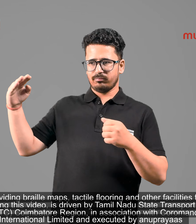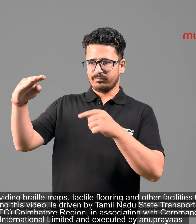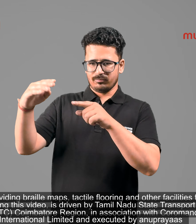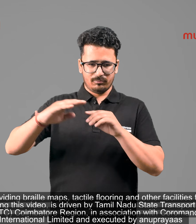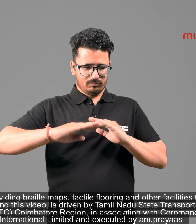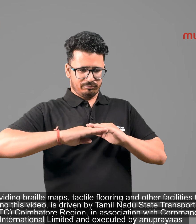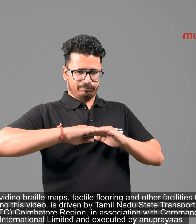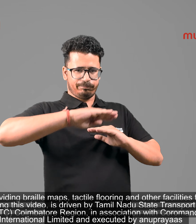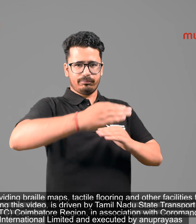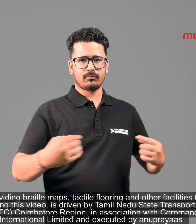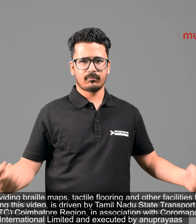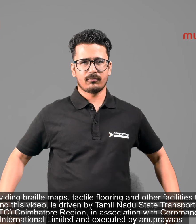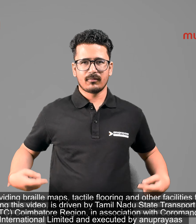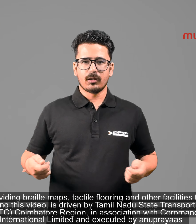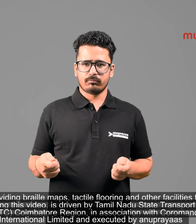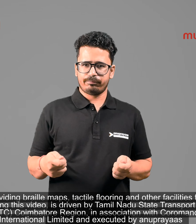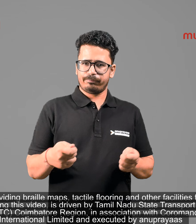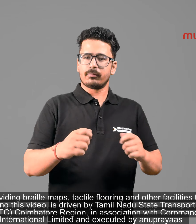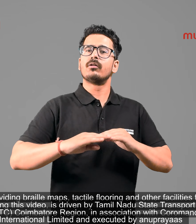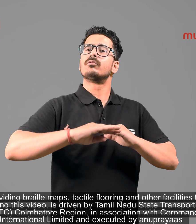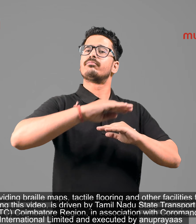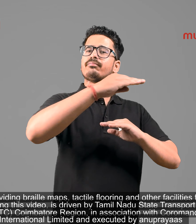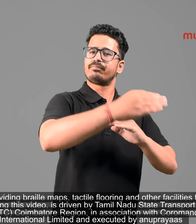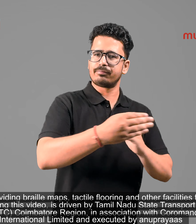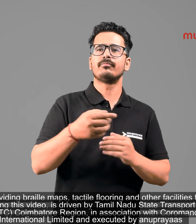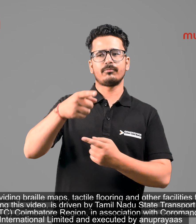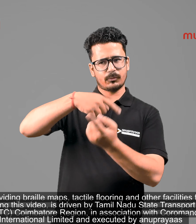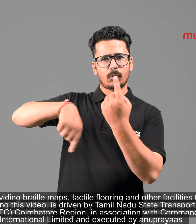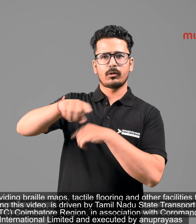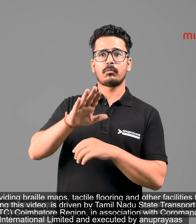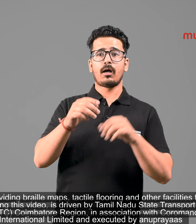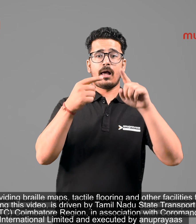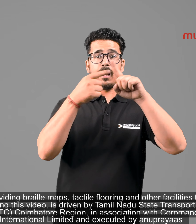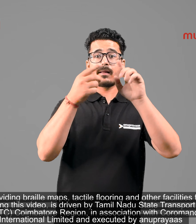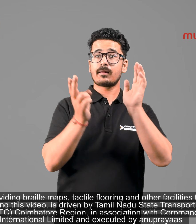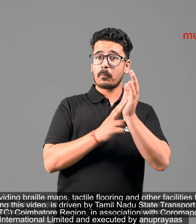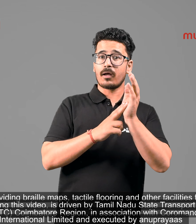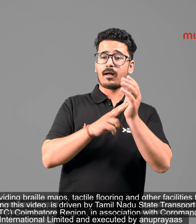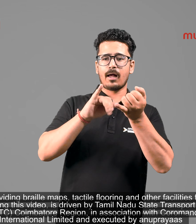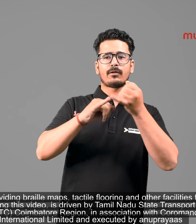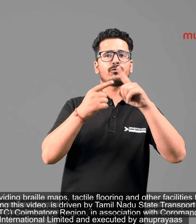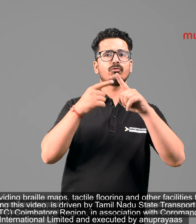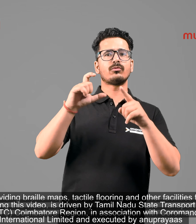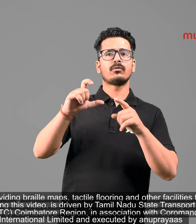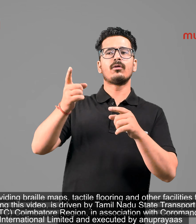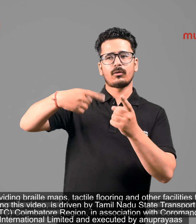region, in association with Coromandel International Limited and executed by Anuprayaas.